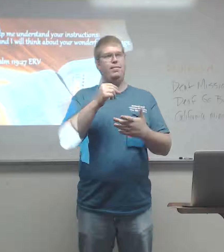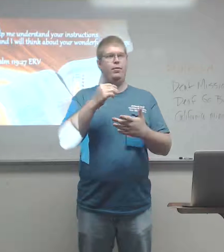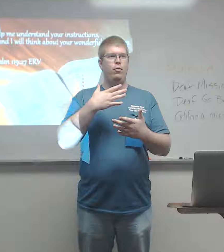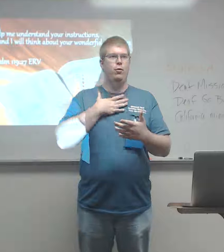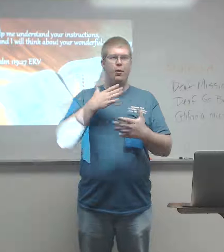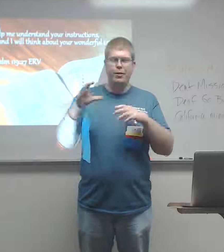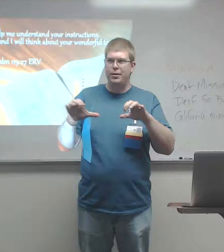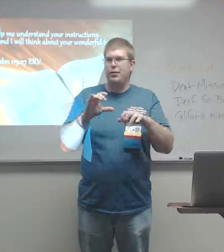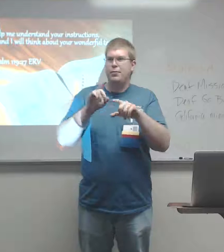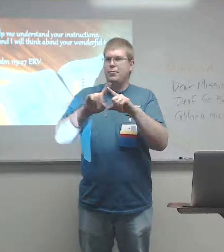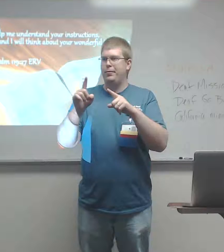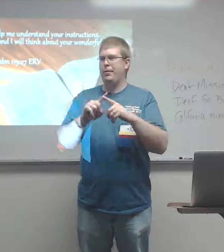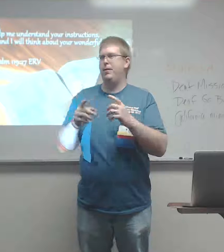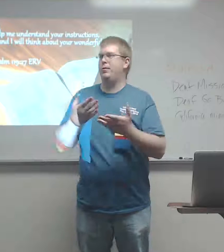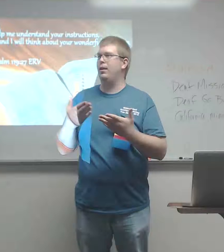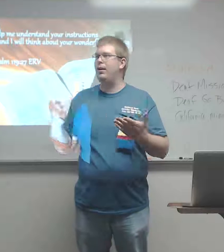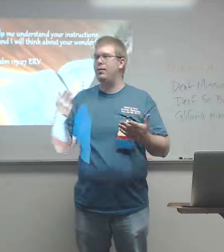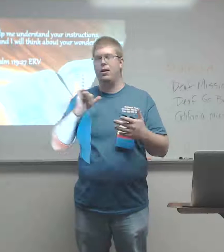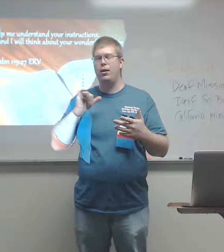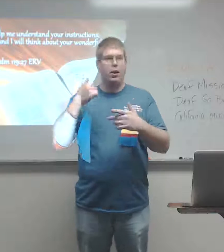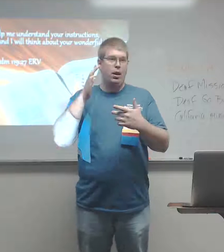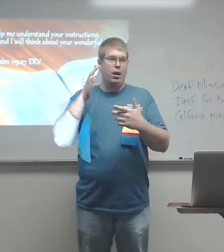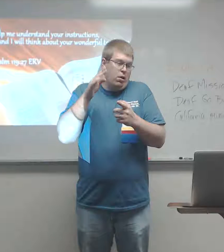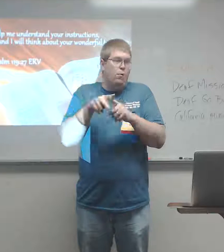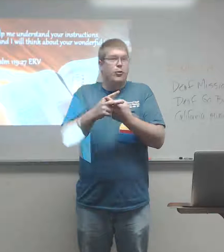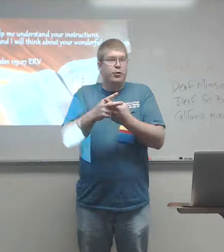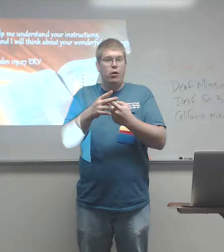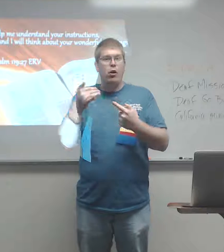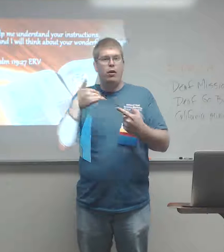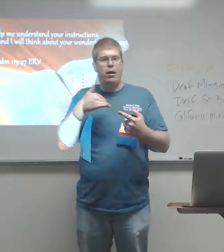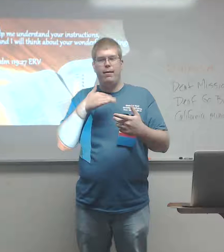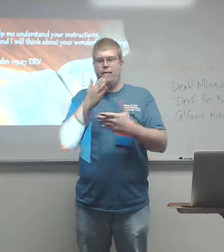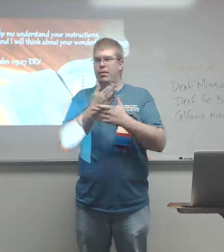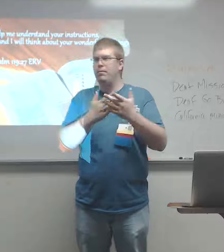who are willing to do different things. We'll start to have some